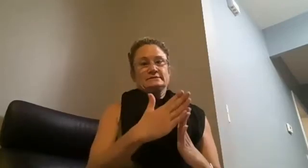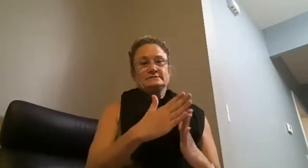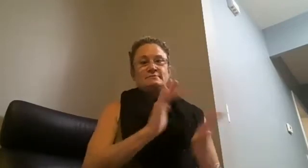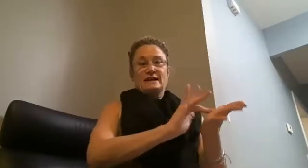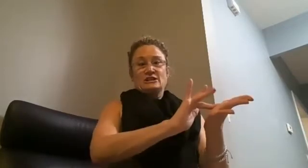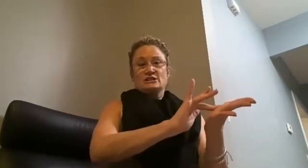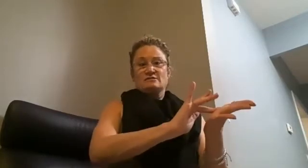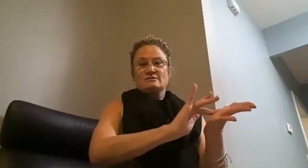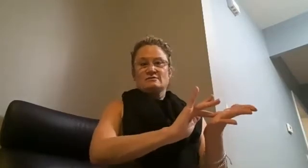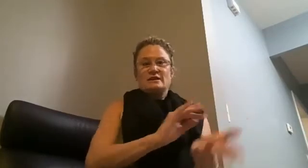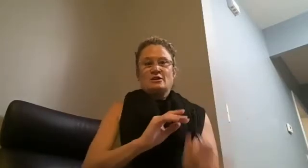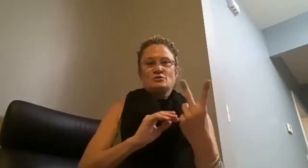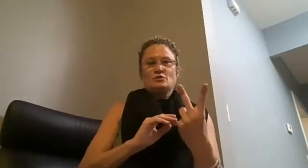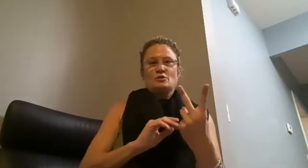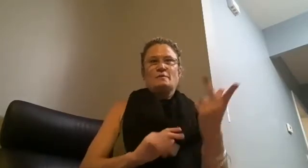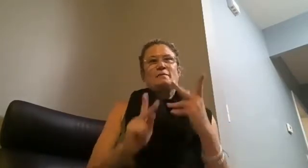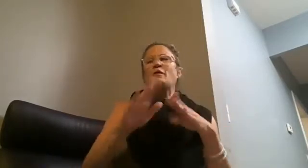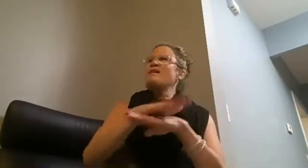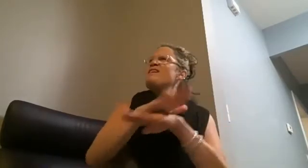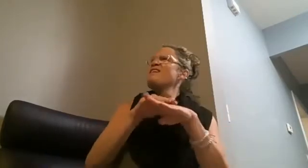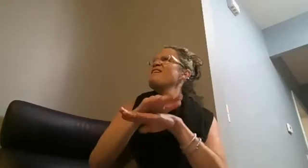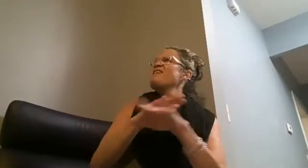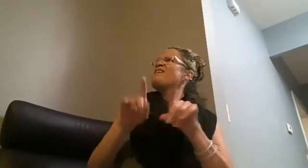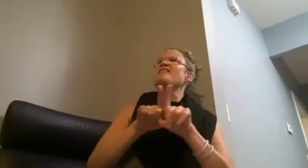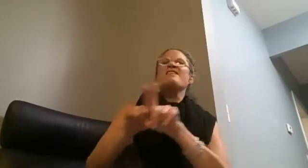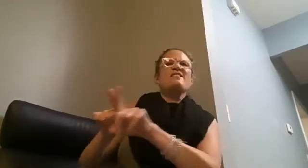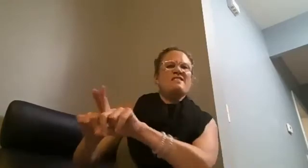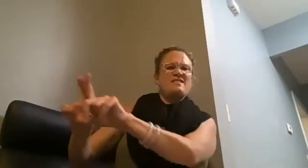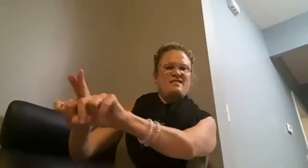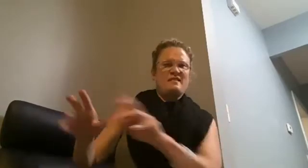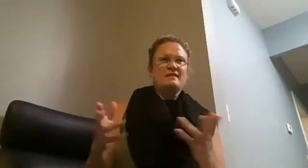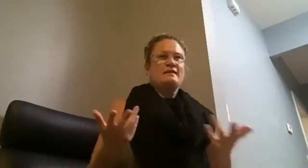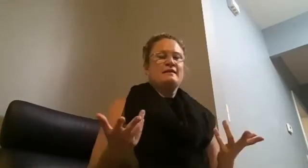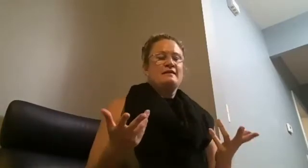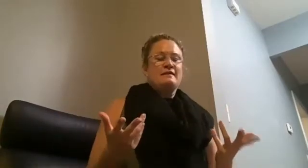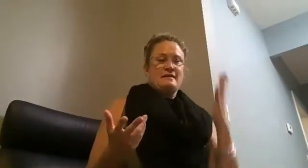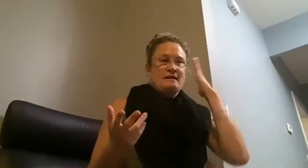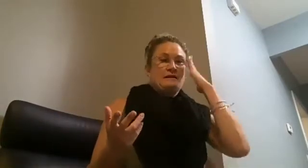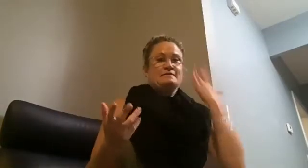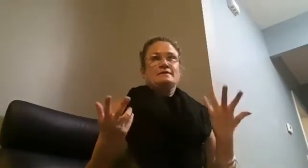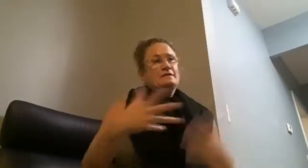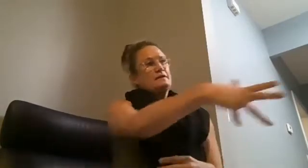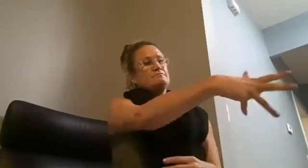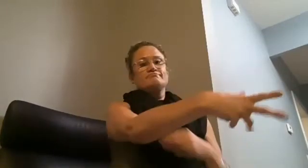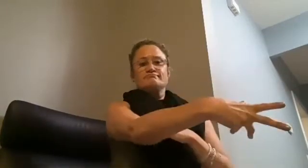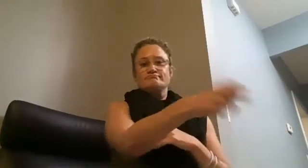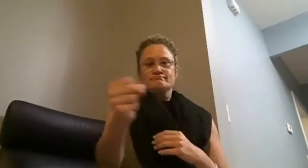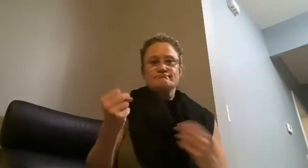2 old people walking down the beach hand in hand and had the words, "For the ease of pain and discomfort." And I stole it, assuming it was muscle